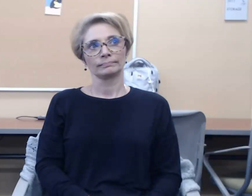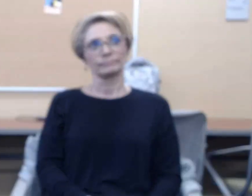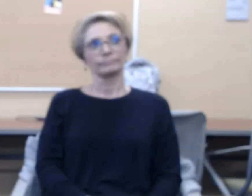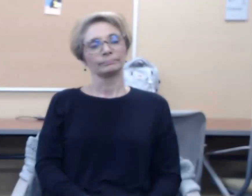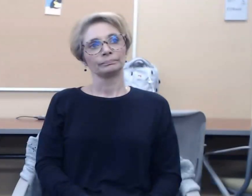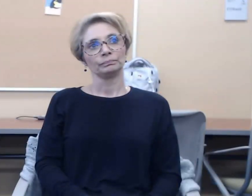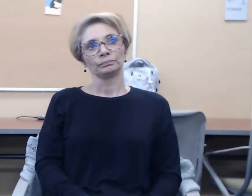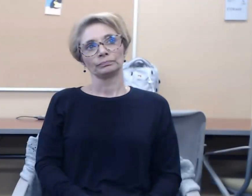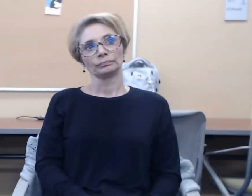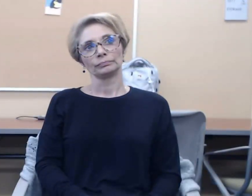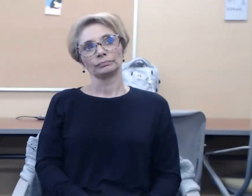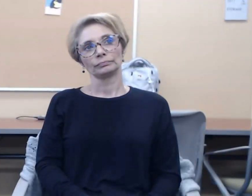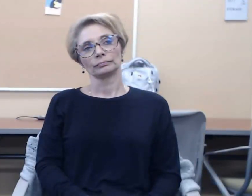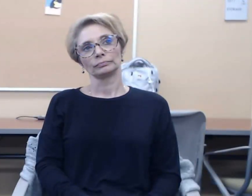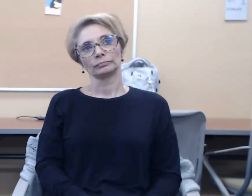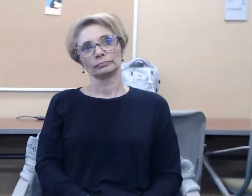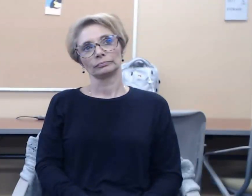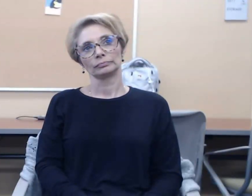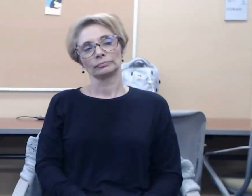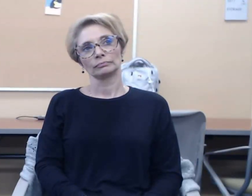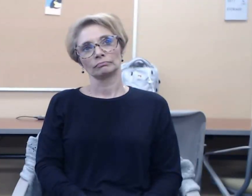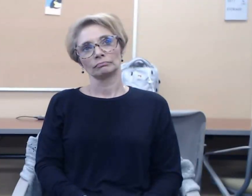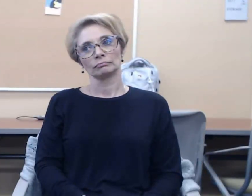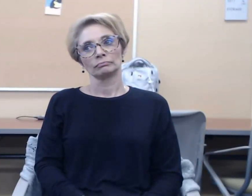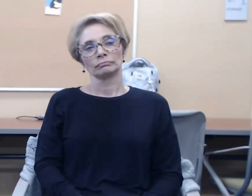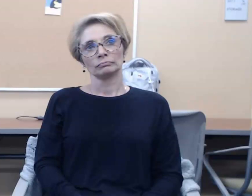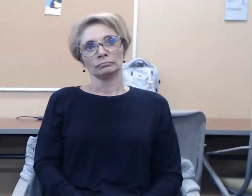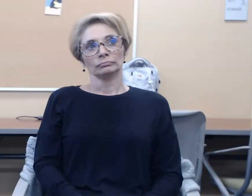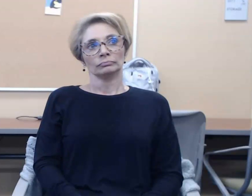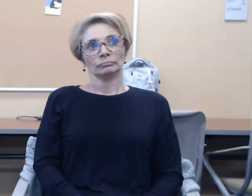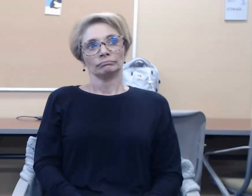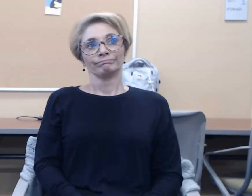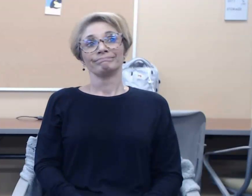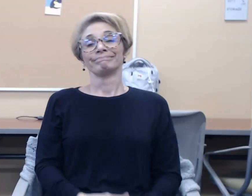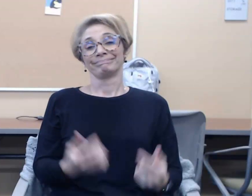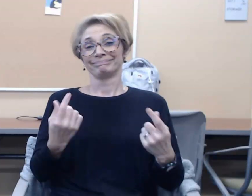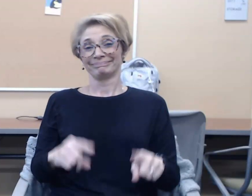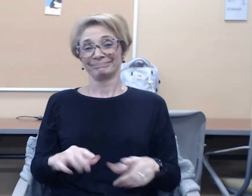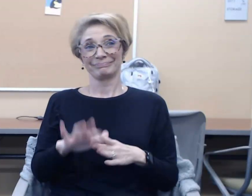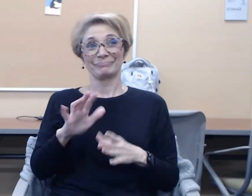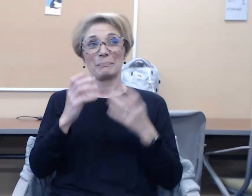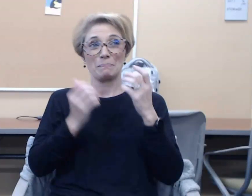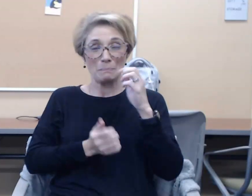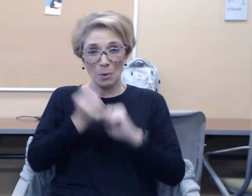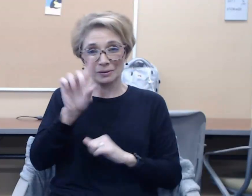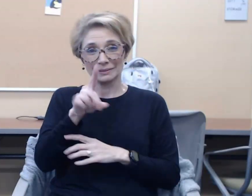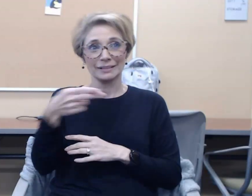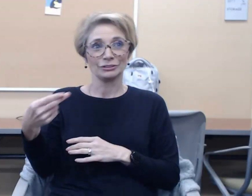So most deaf and hard of hearing students in mainstream settings are often isolated in the education system.